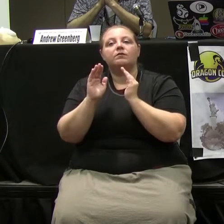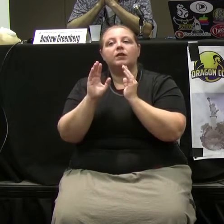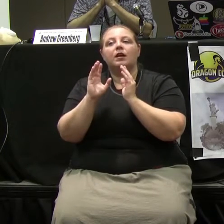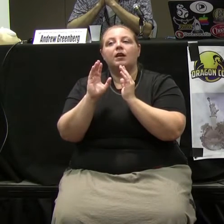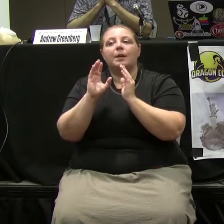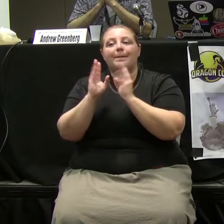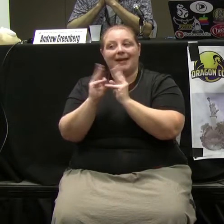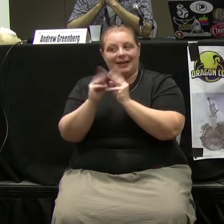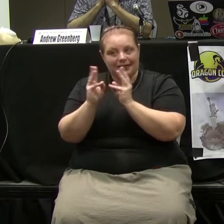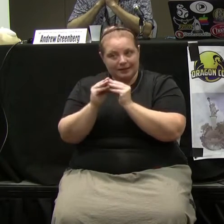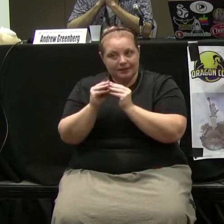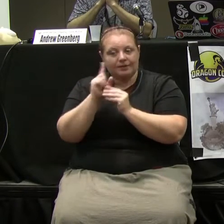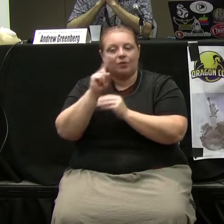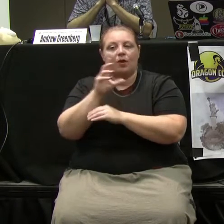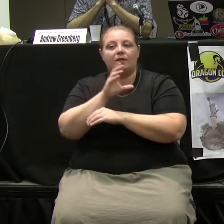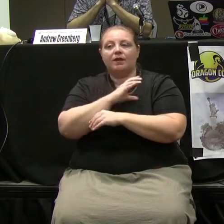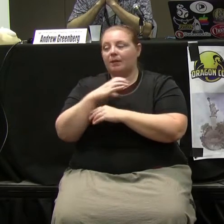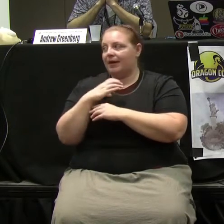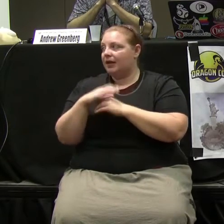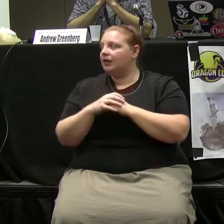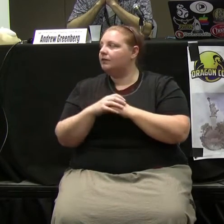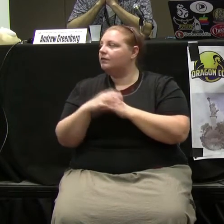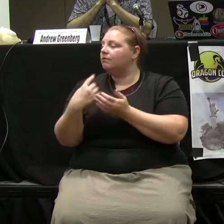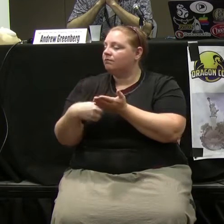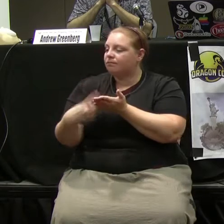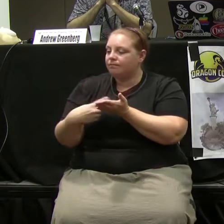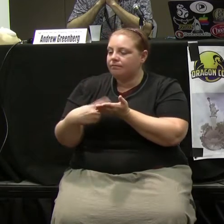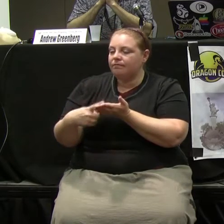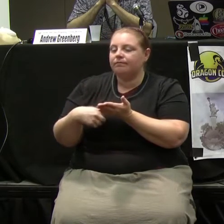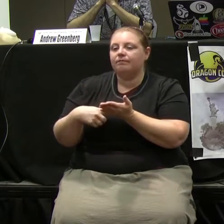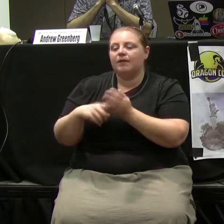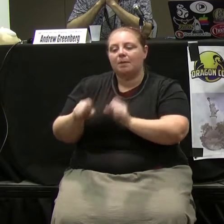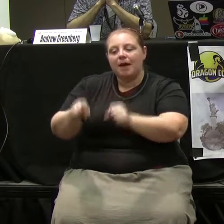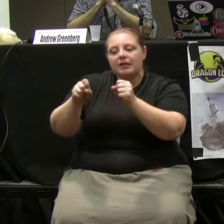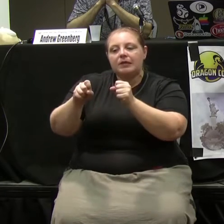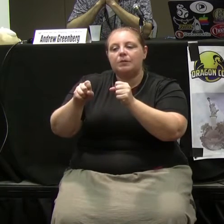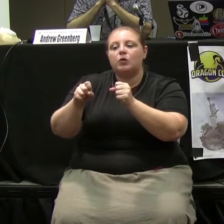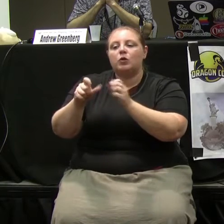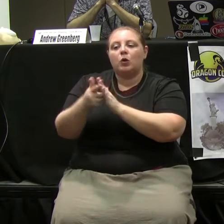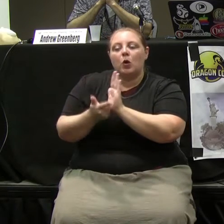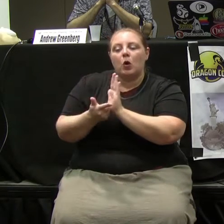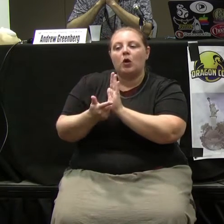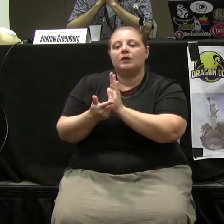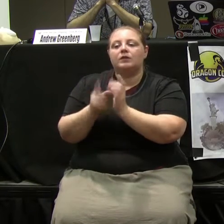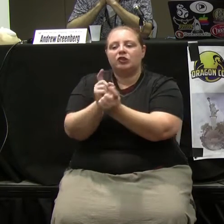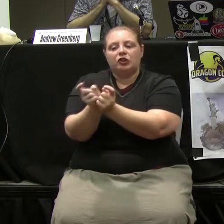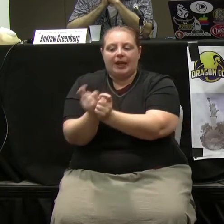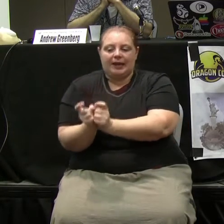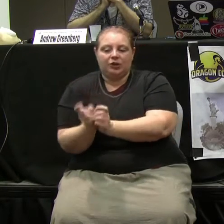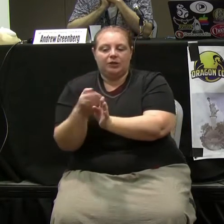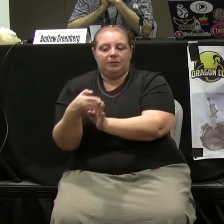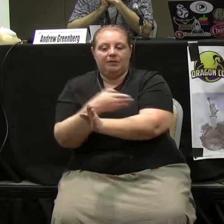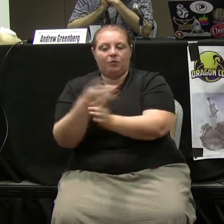opportunity to discuss problems with pending litigation, propose changes to litigation before